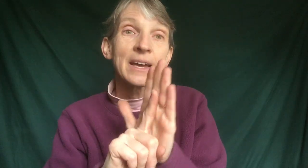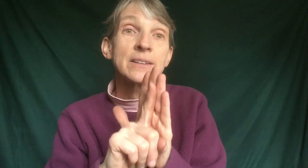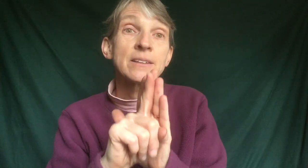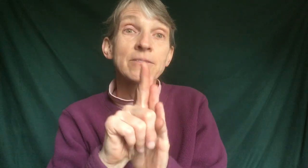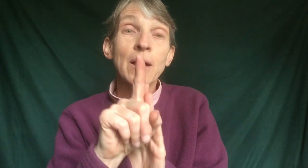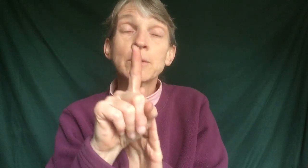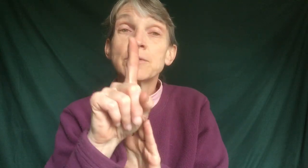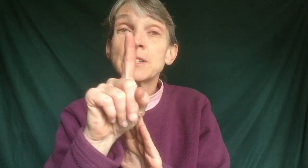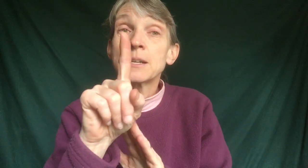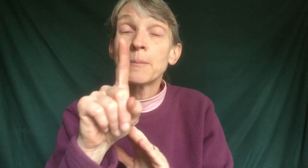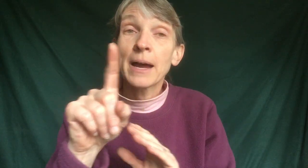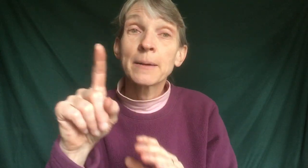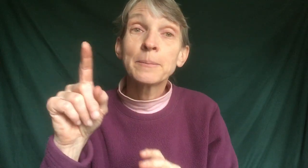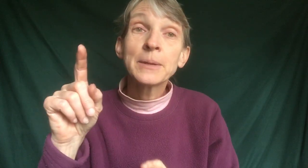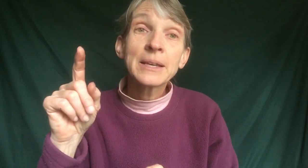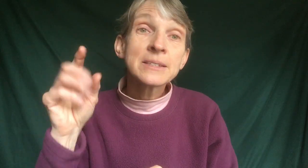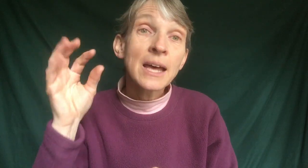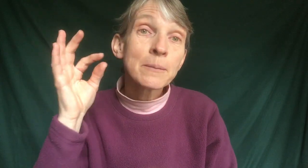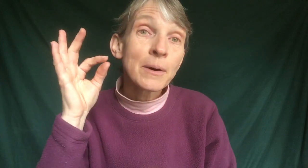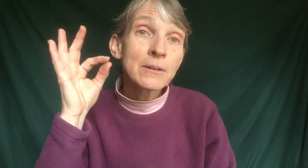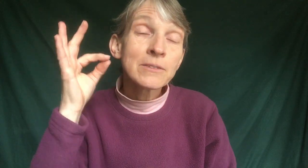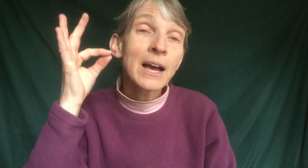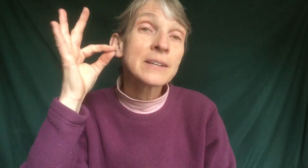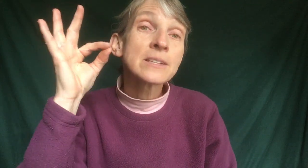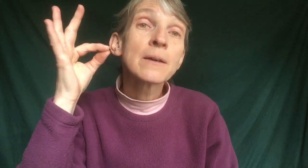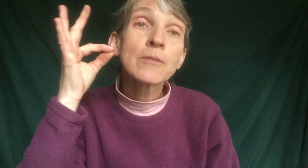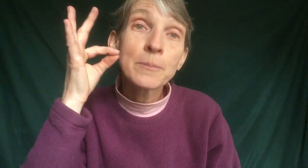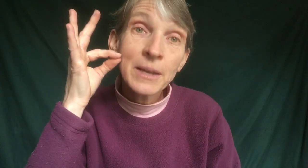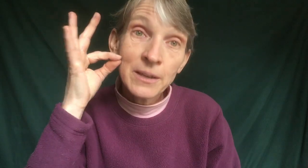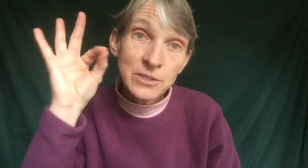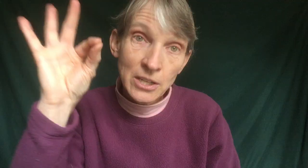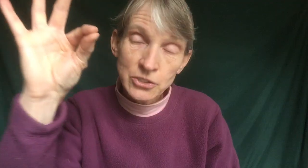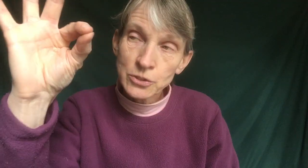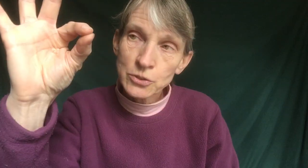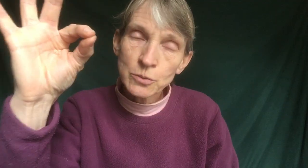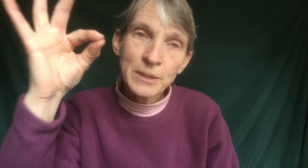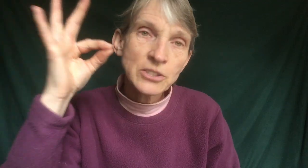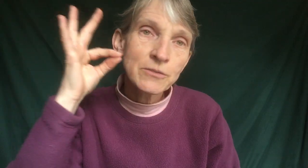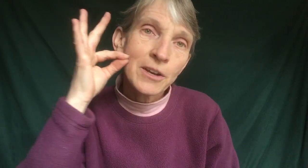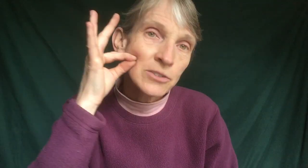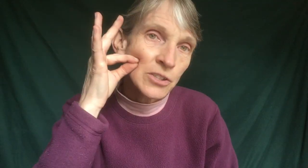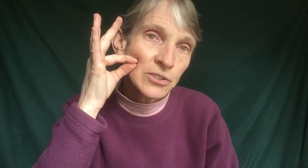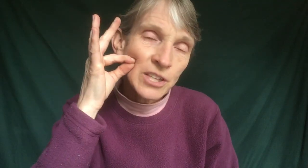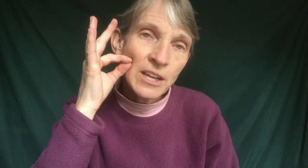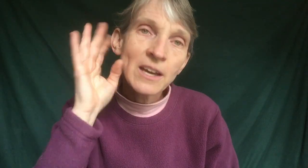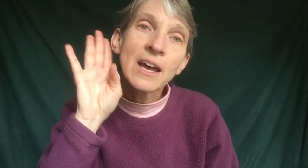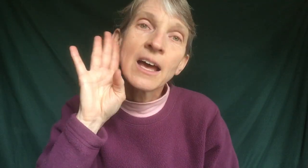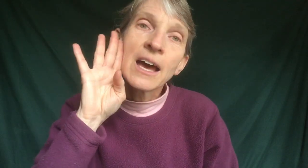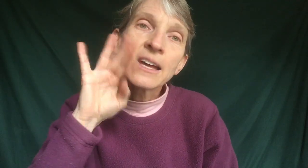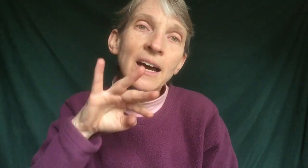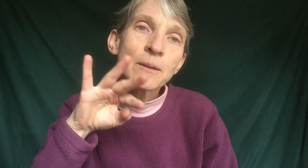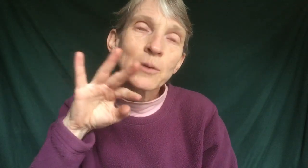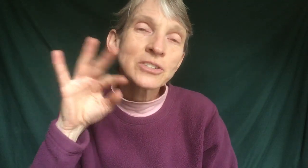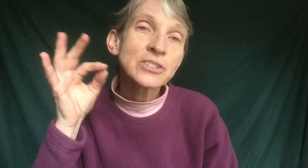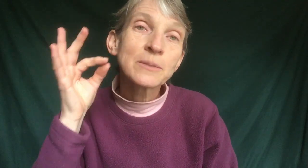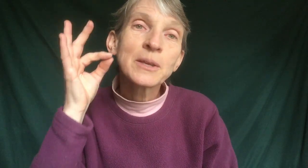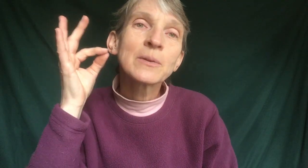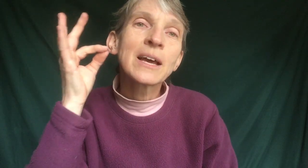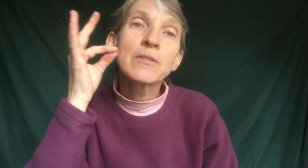And the flower is visited by bees and butterflies. For bee, you touch your two pinchy fingers to your cheek and kind of brush the bee, like if a